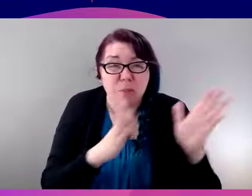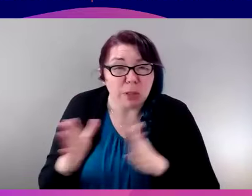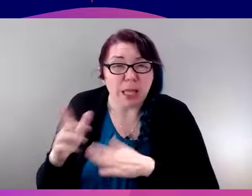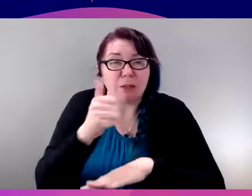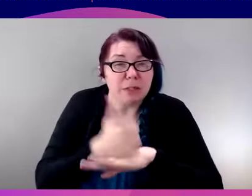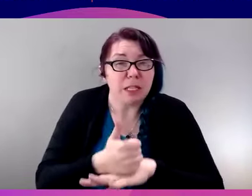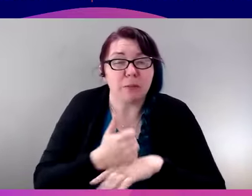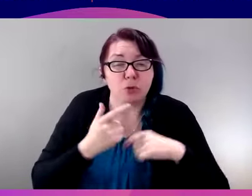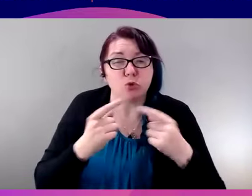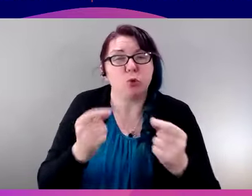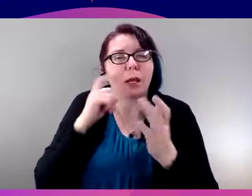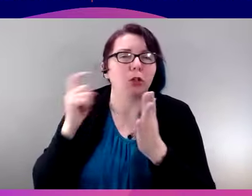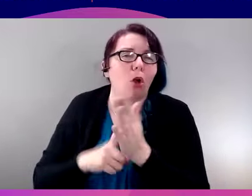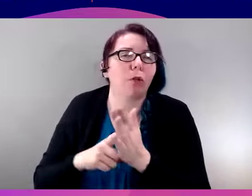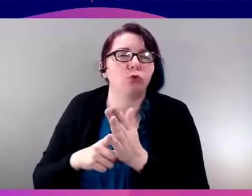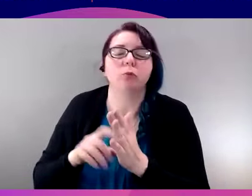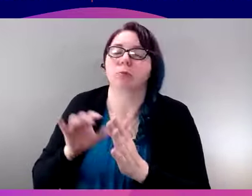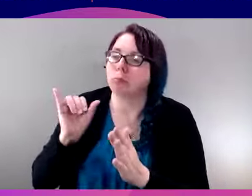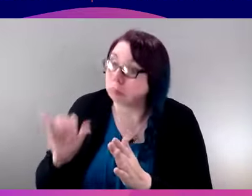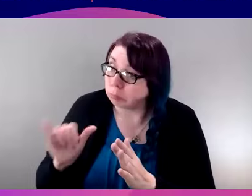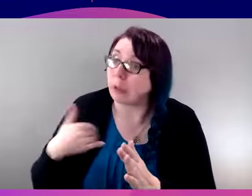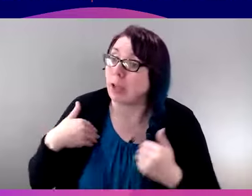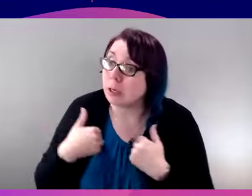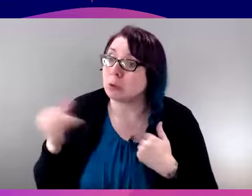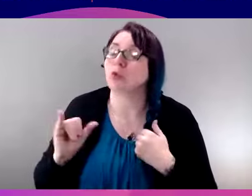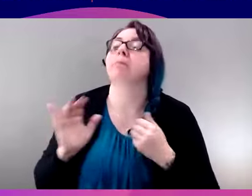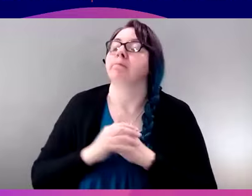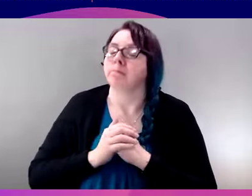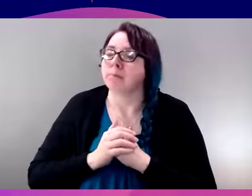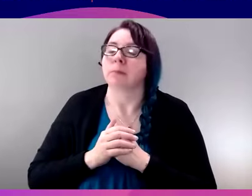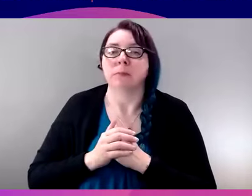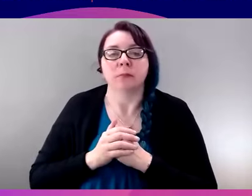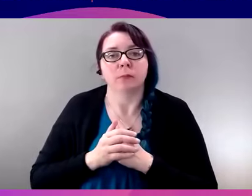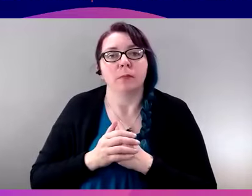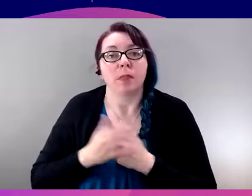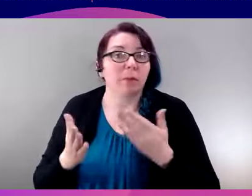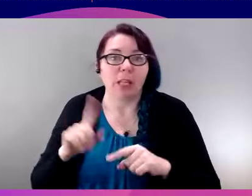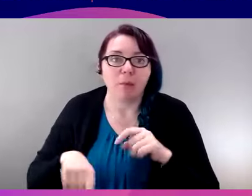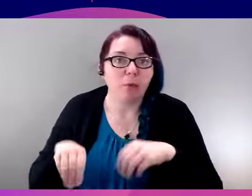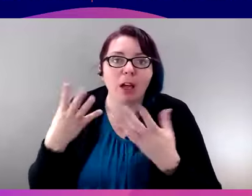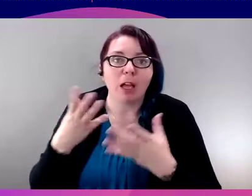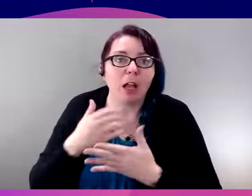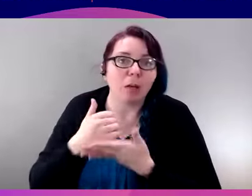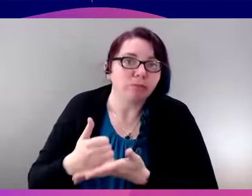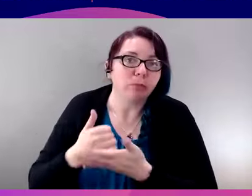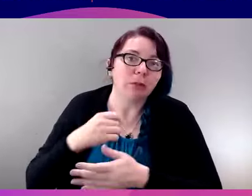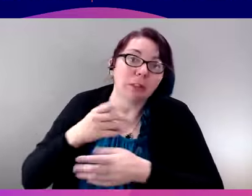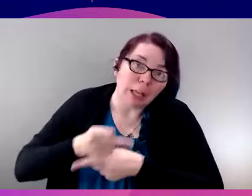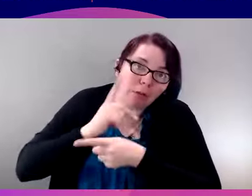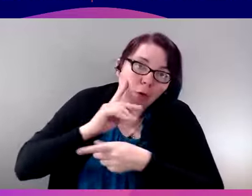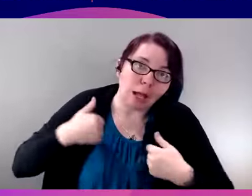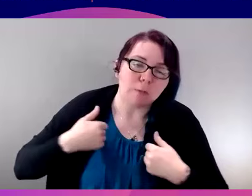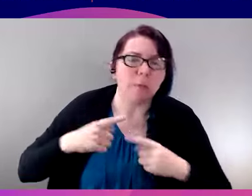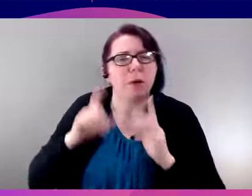that bond. But for tomorrow, what I would like service providers to do is collaborate. You are not in this